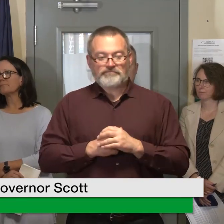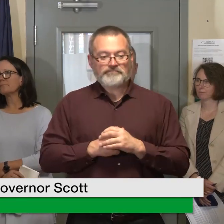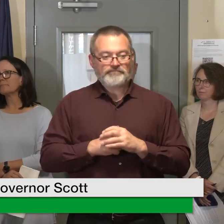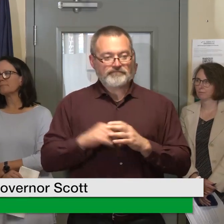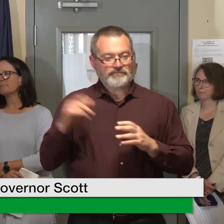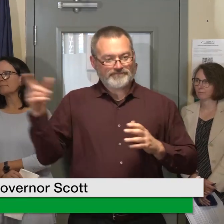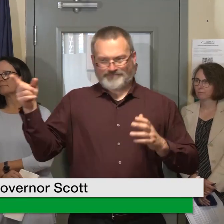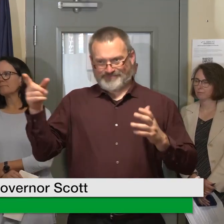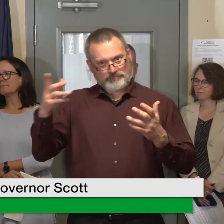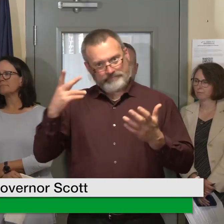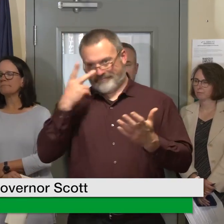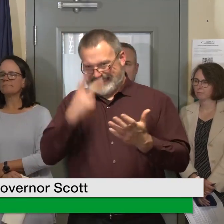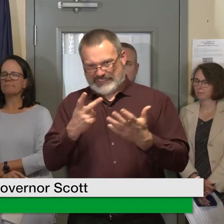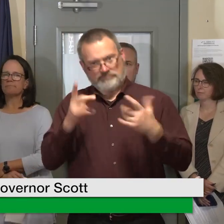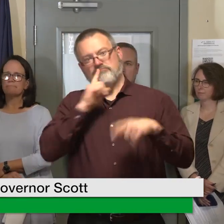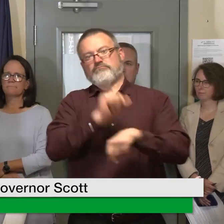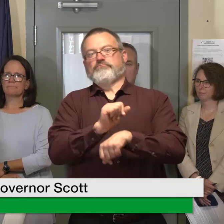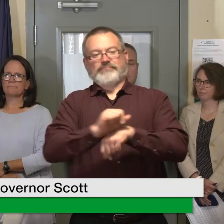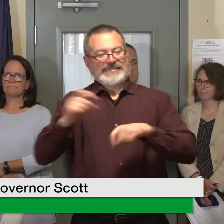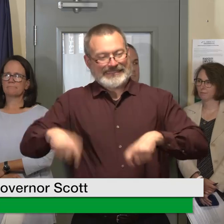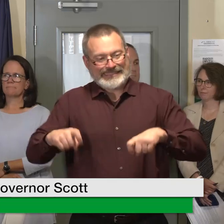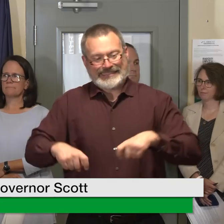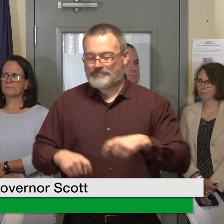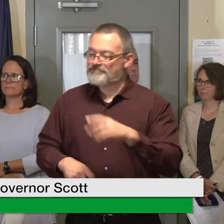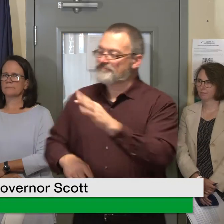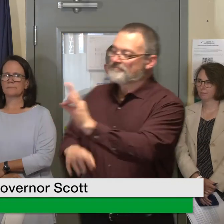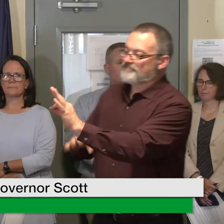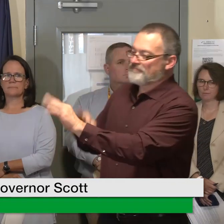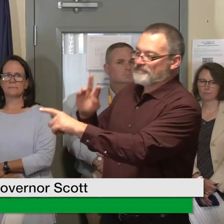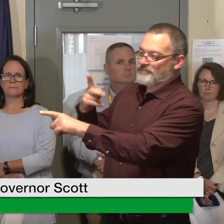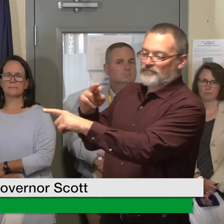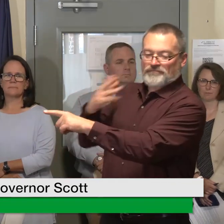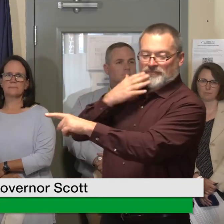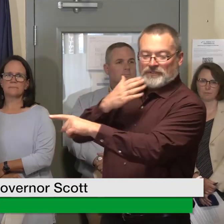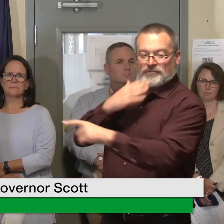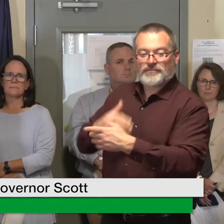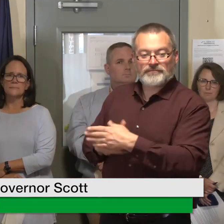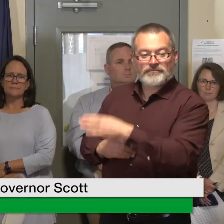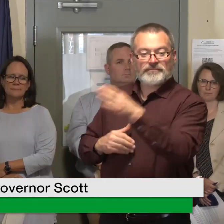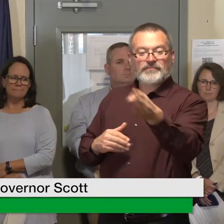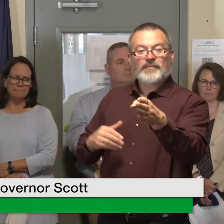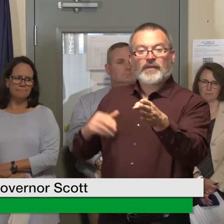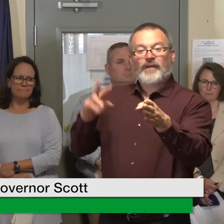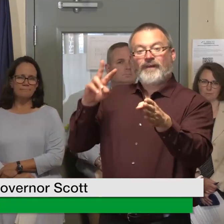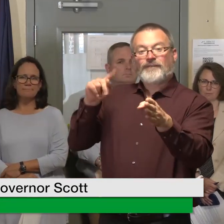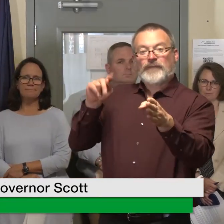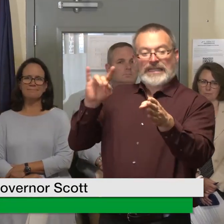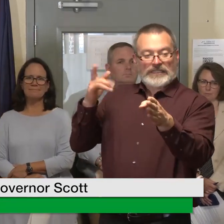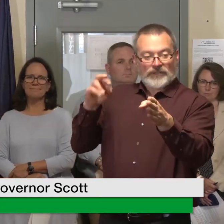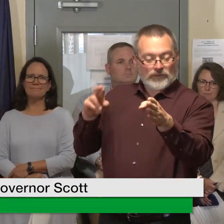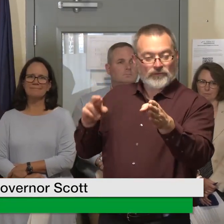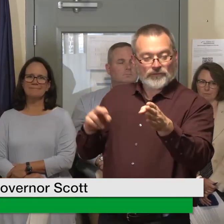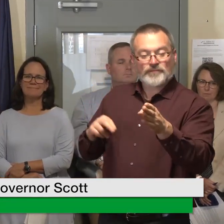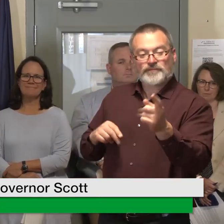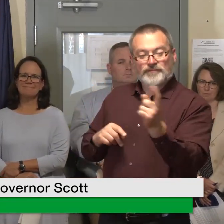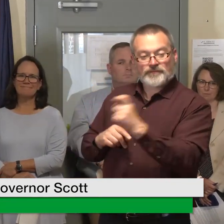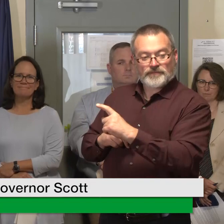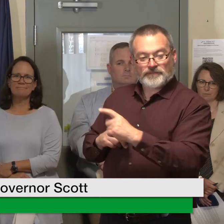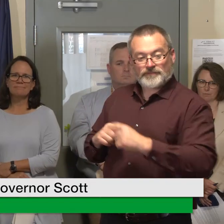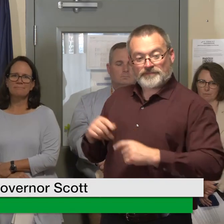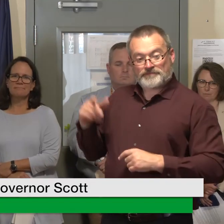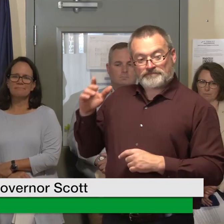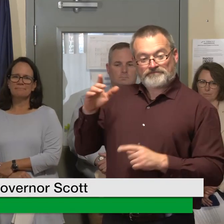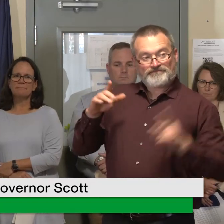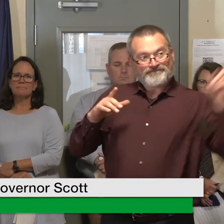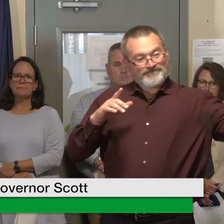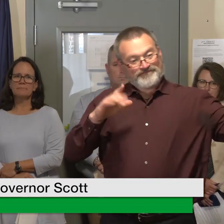for Vermonters. Okay, thank you. Thank you. Governor, with Congress being the way that it is, how much do